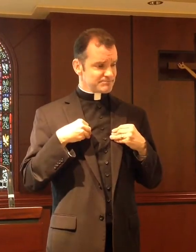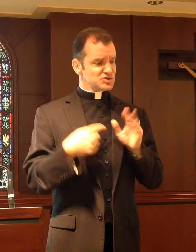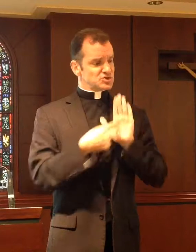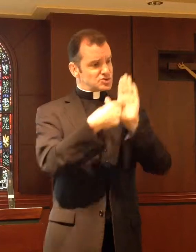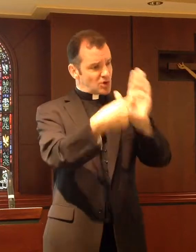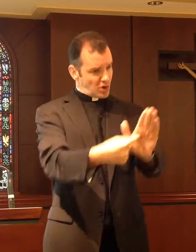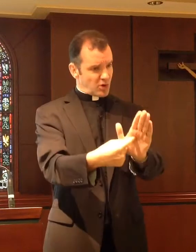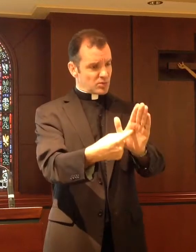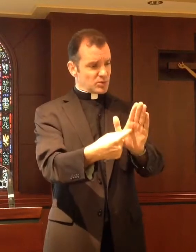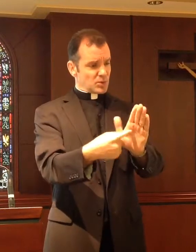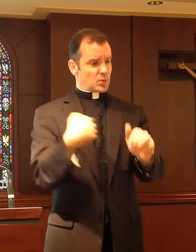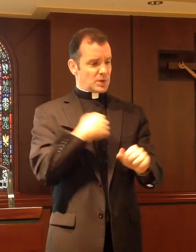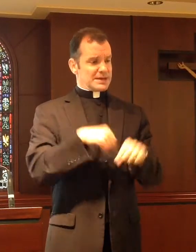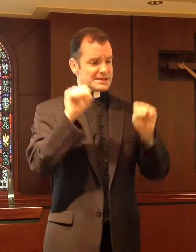accept them,